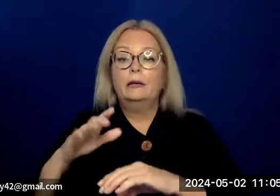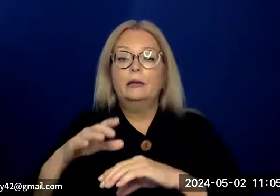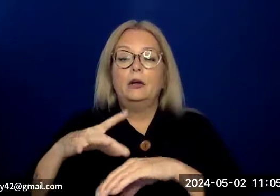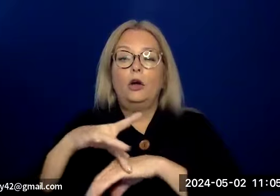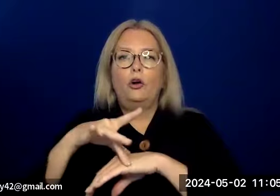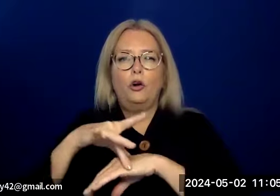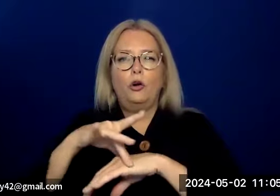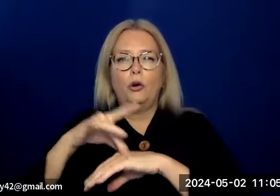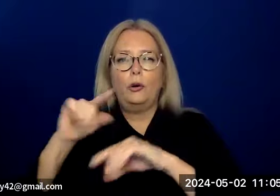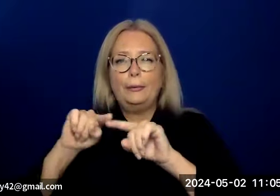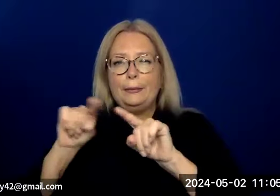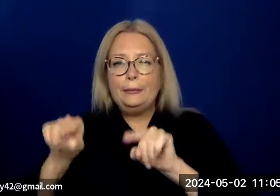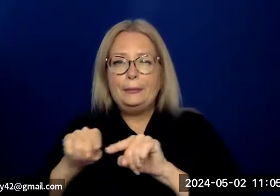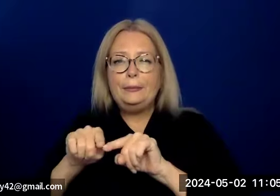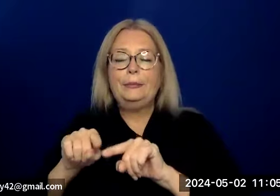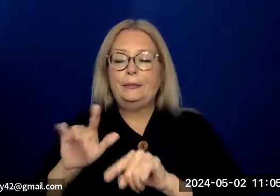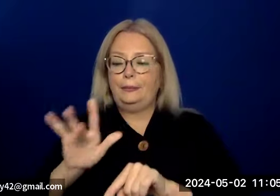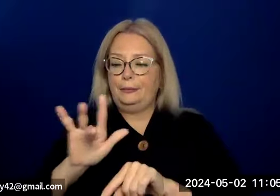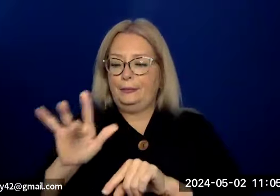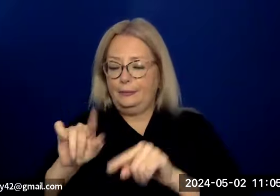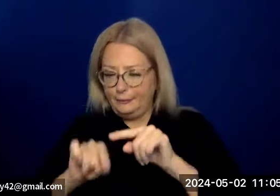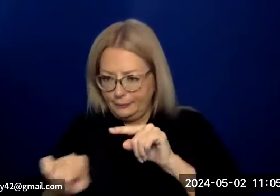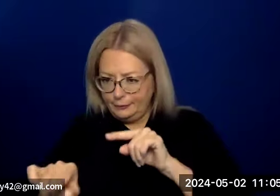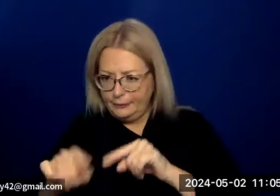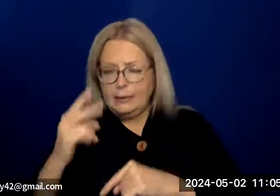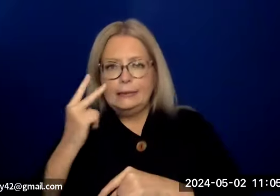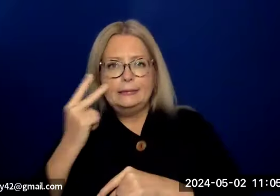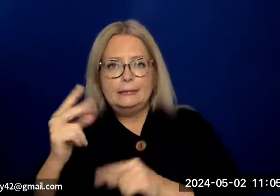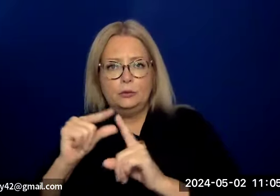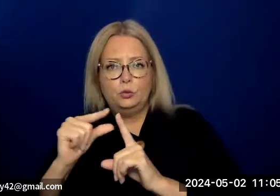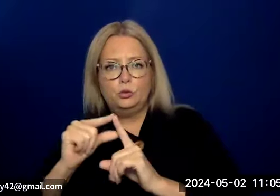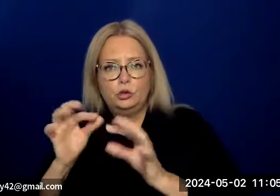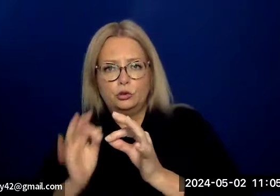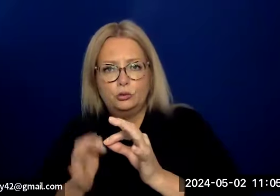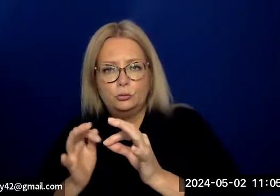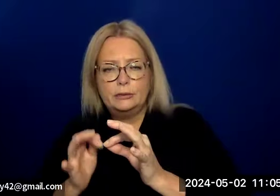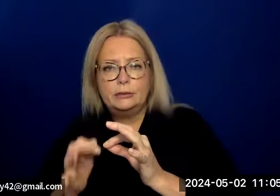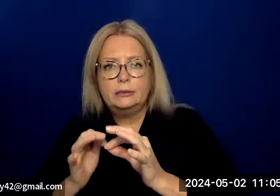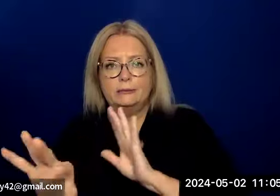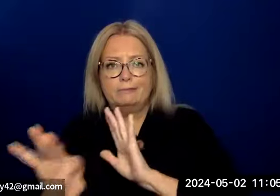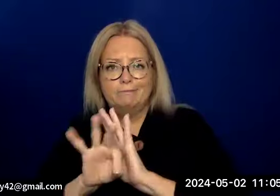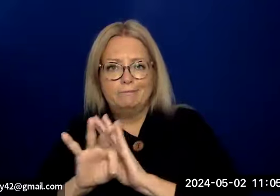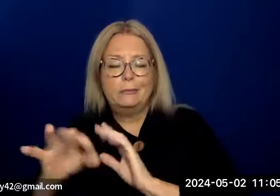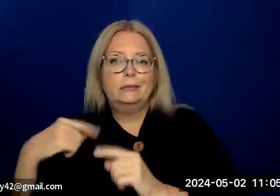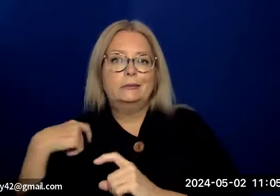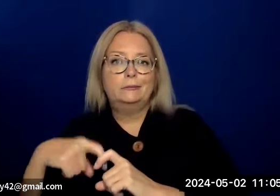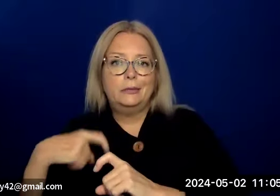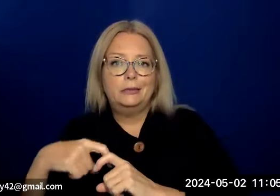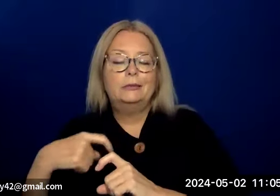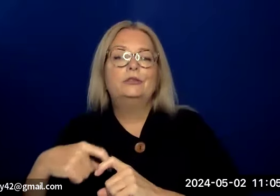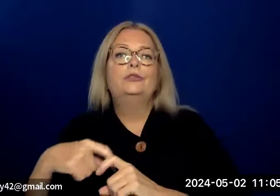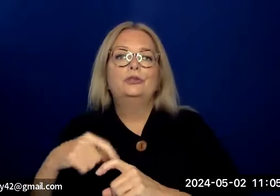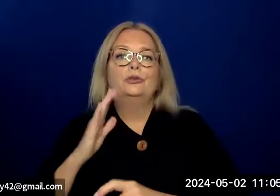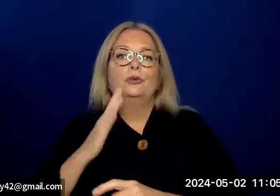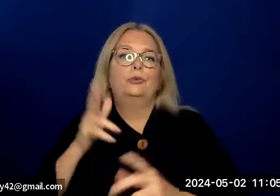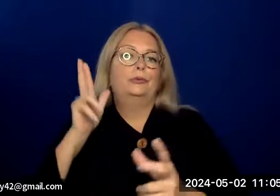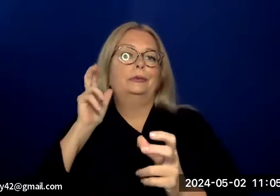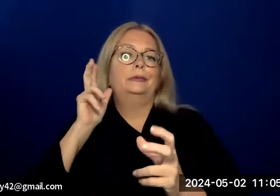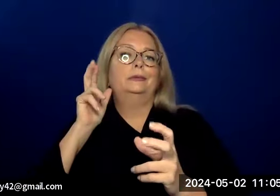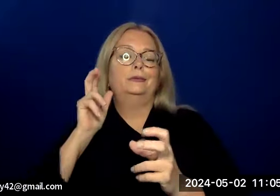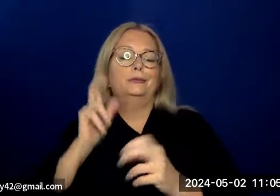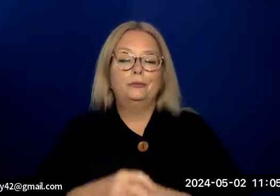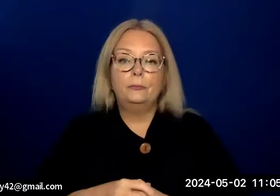say interpretation underneath it, and select Spanish to hear the translated audio. I